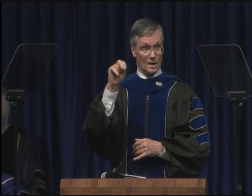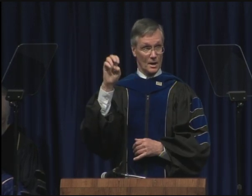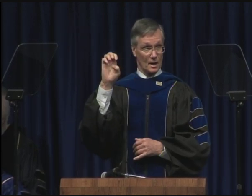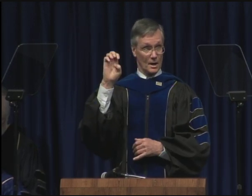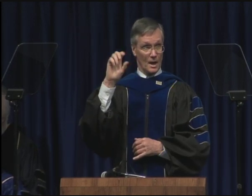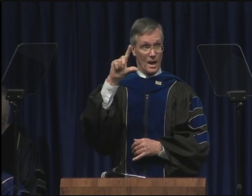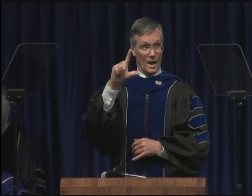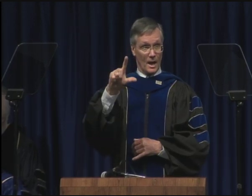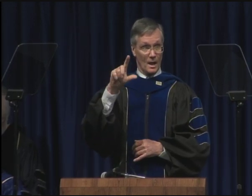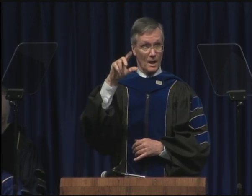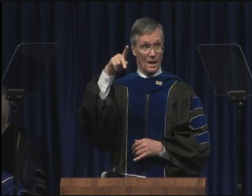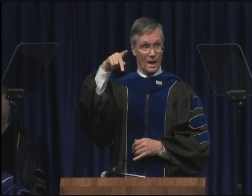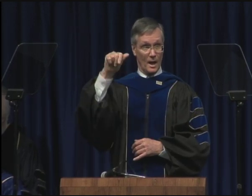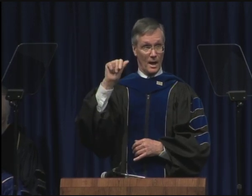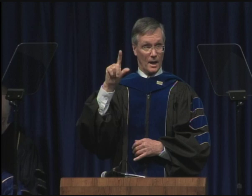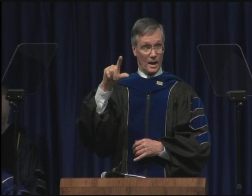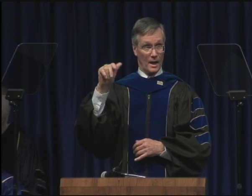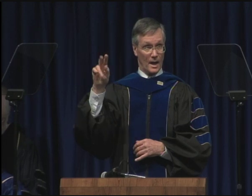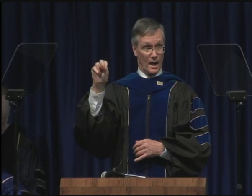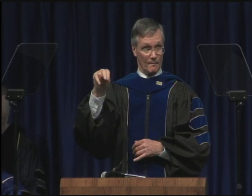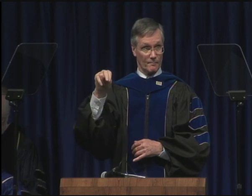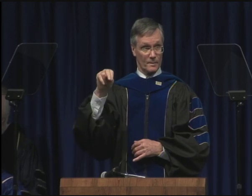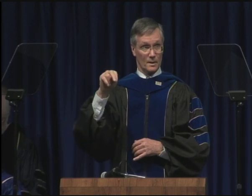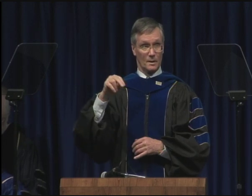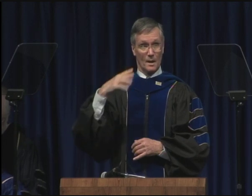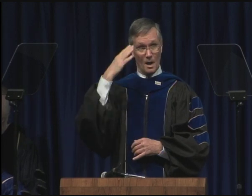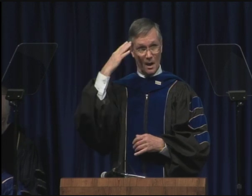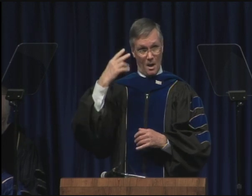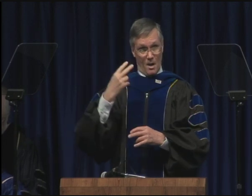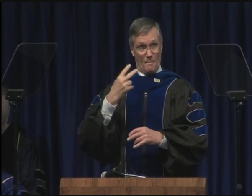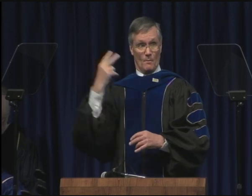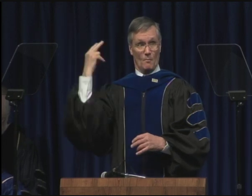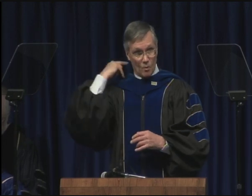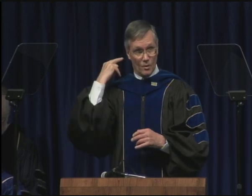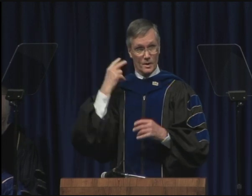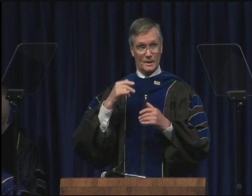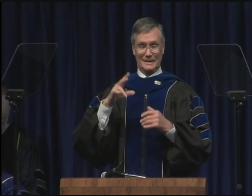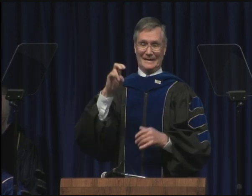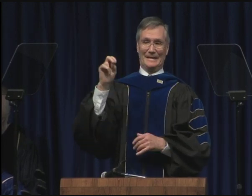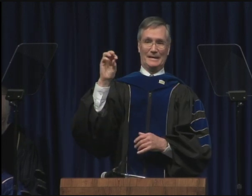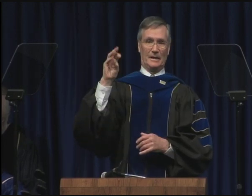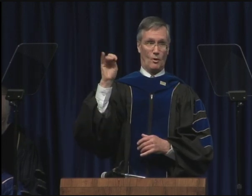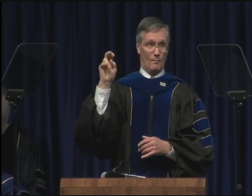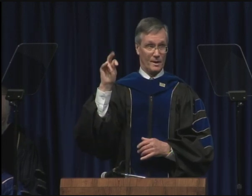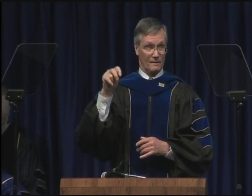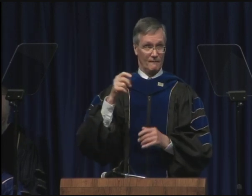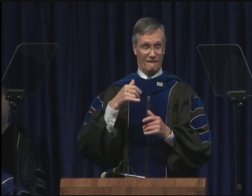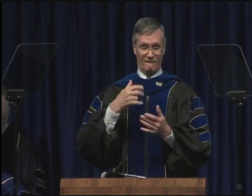The first award is the Adrienne L. Kaplan Memorial Endowment Fund Award.